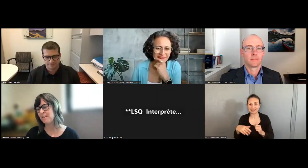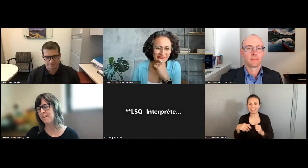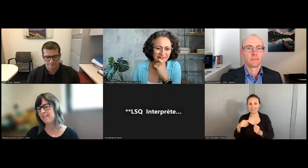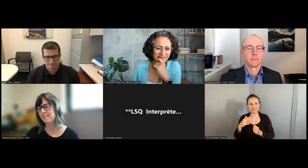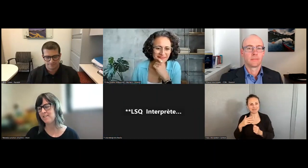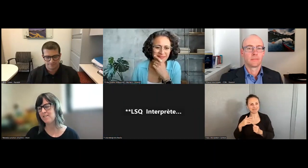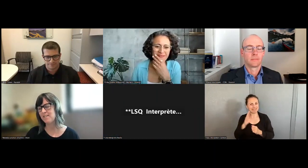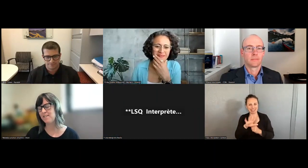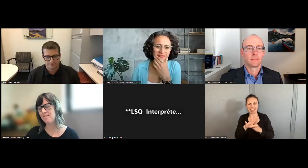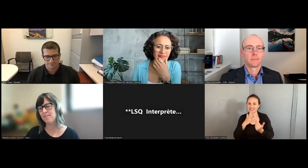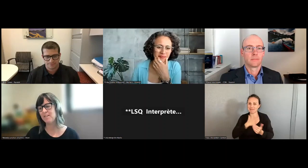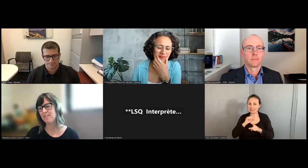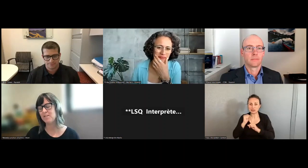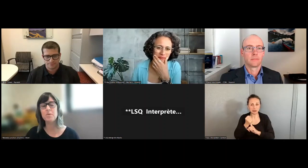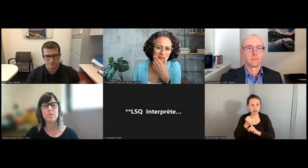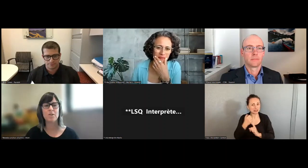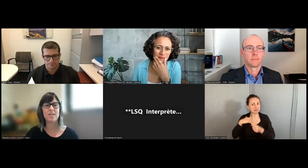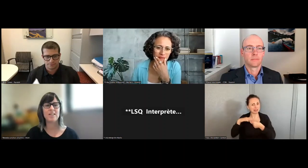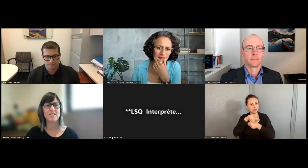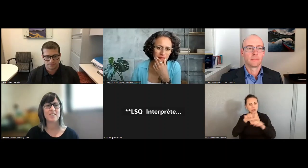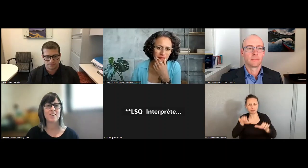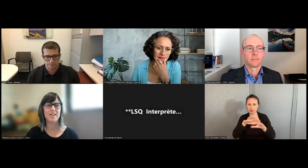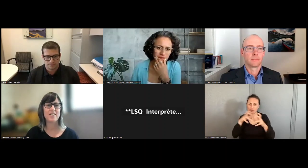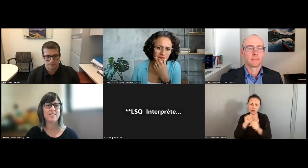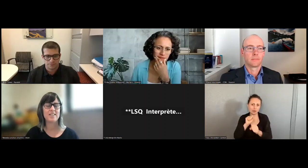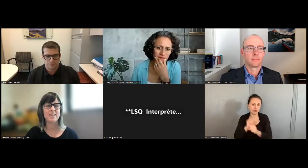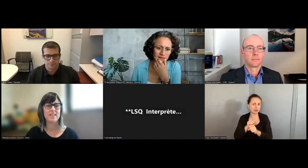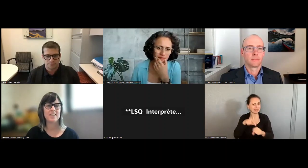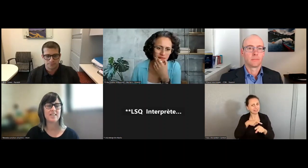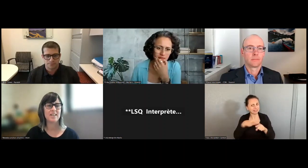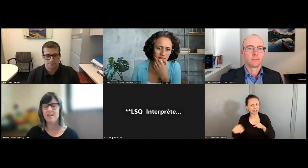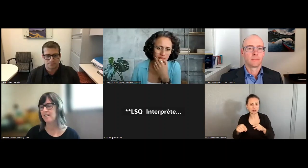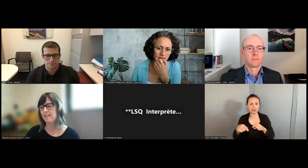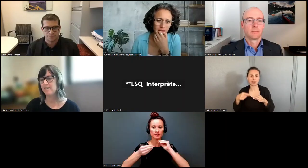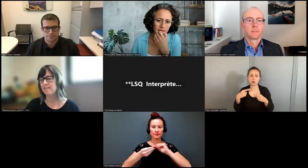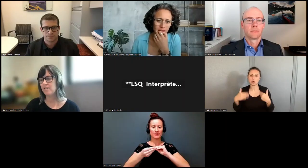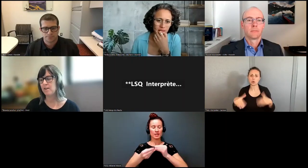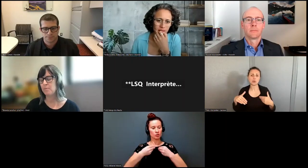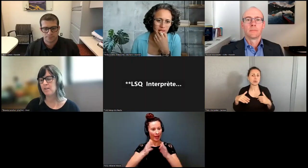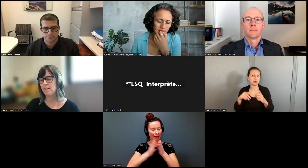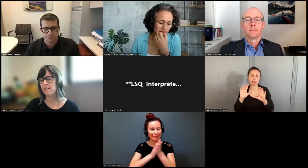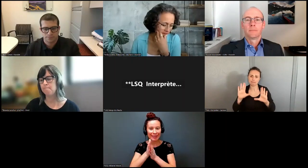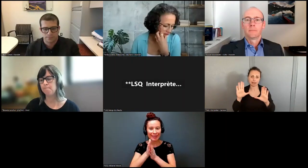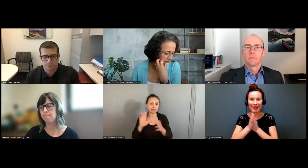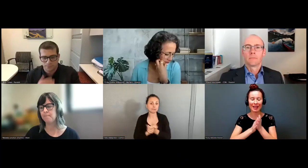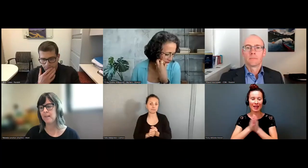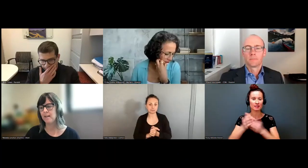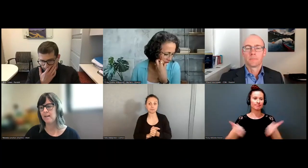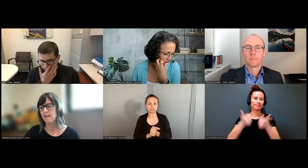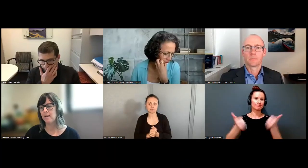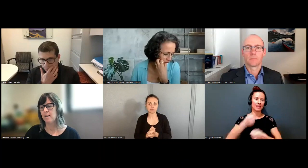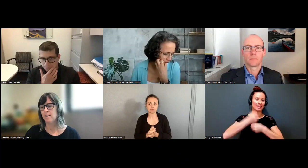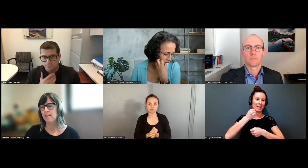from, and you've done so much work in this area. It's incredible.